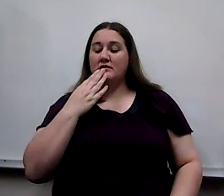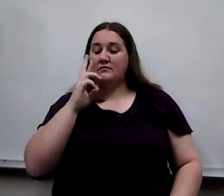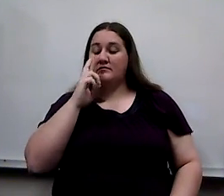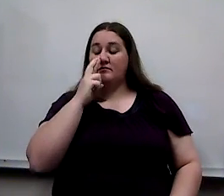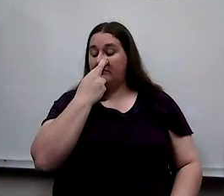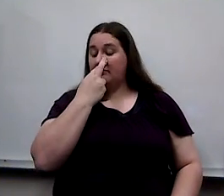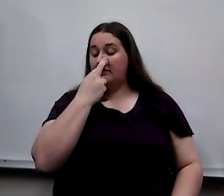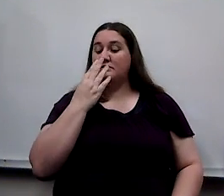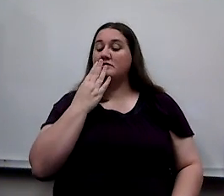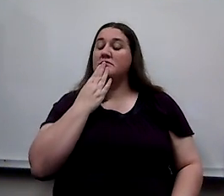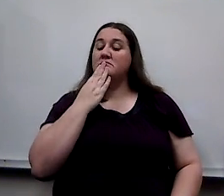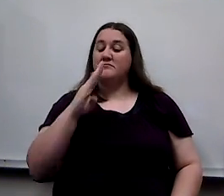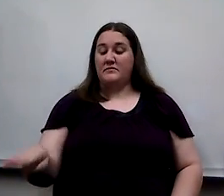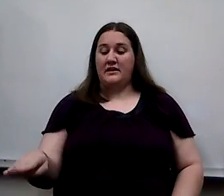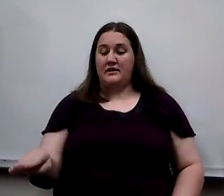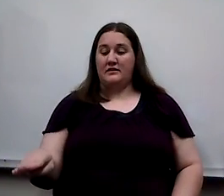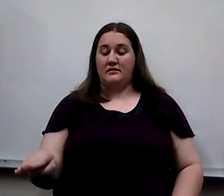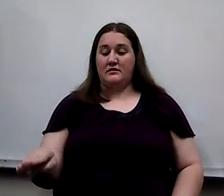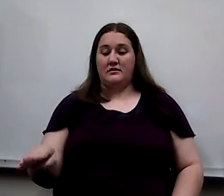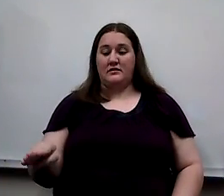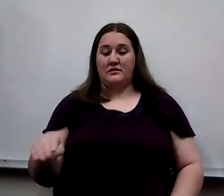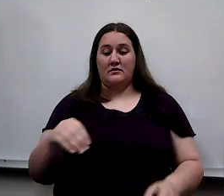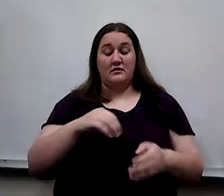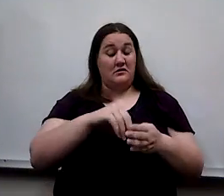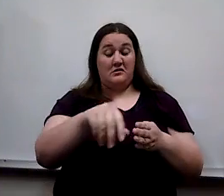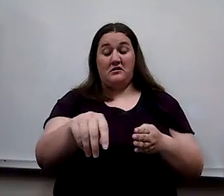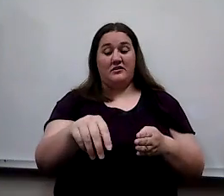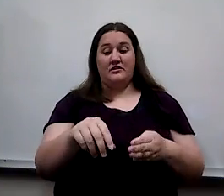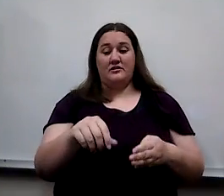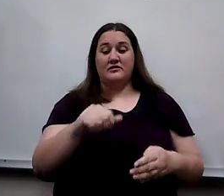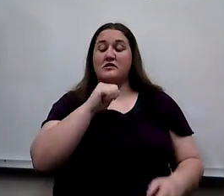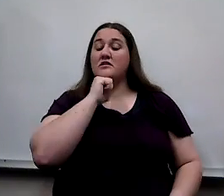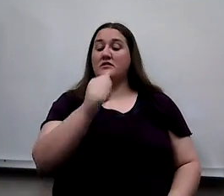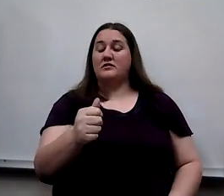outlined. You need to have no fear of growing roses.